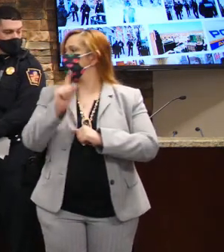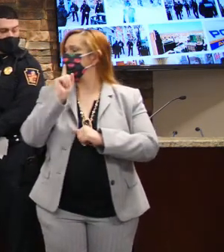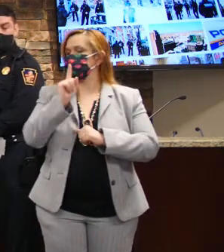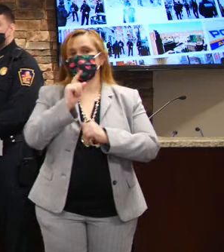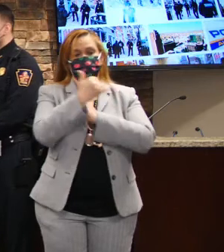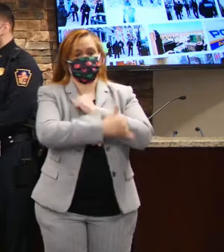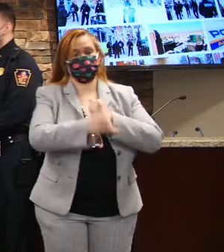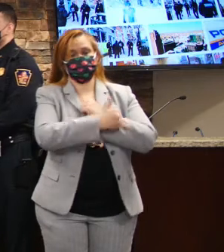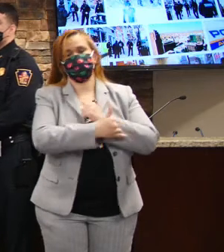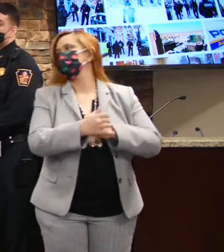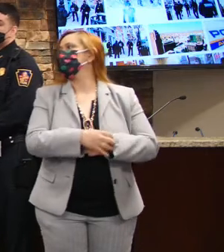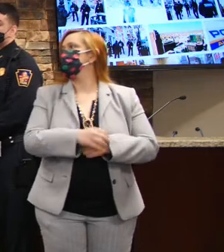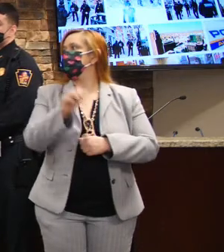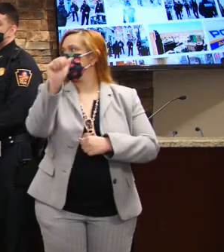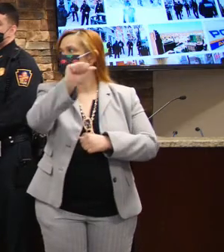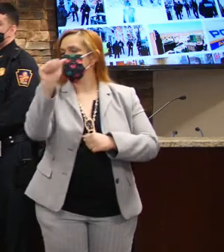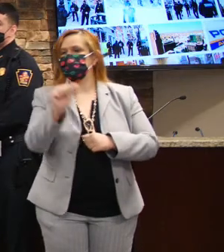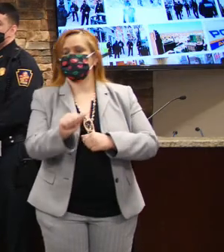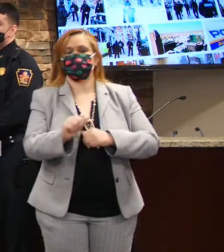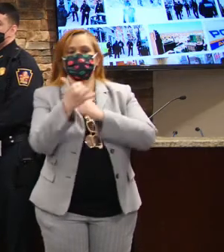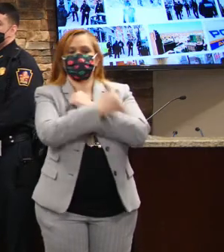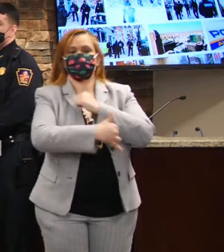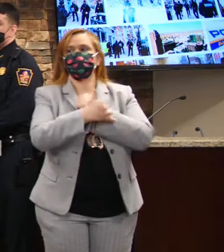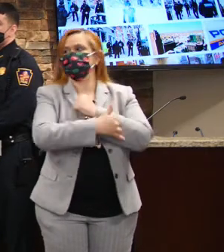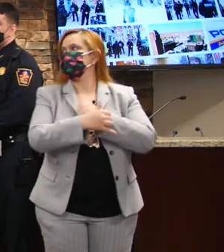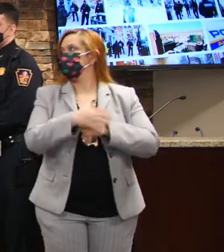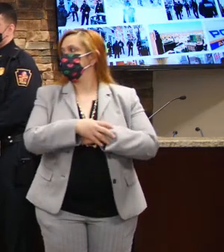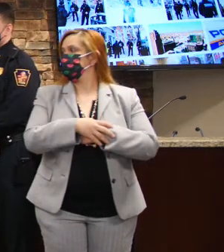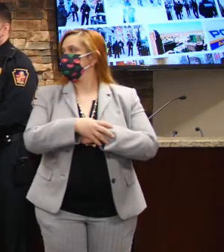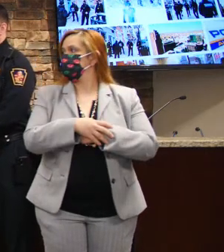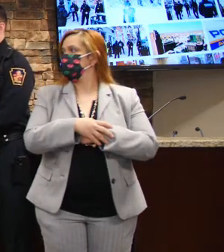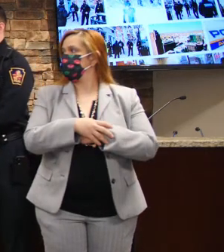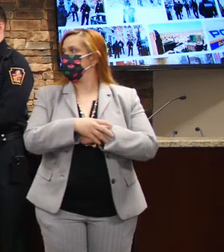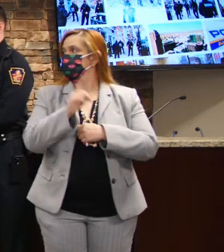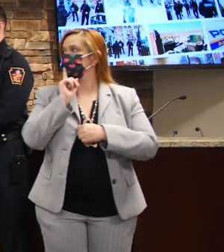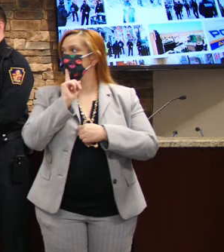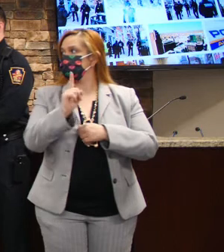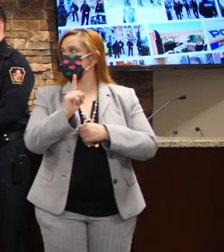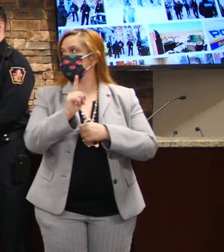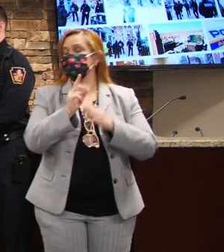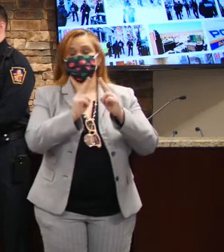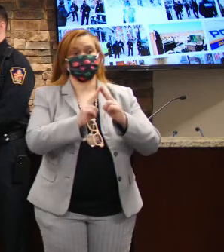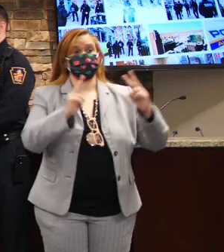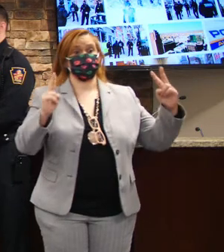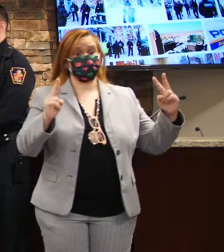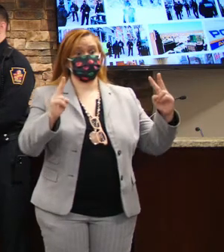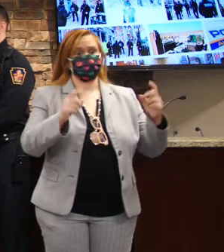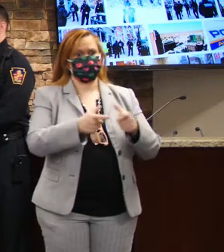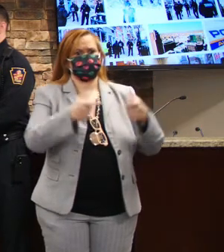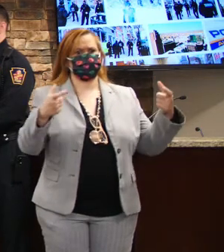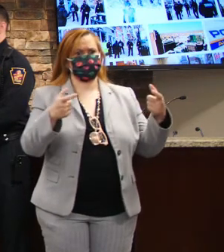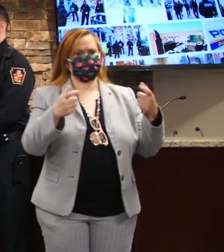it, the Allentown Police Department is saying loud and clear that we are ready to work with our residents. We are in